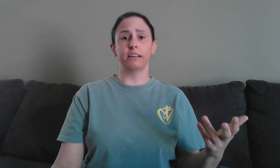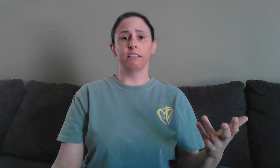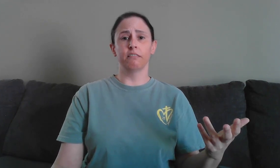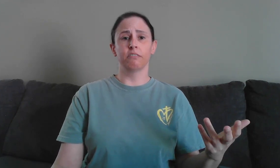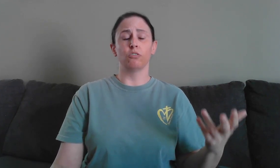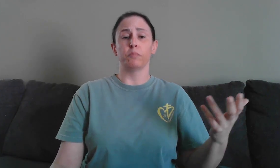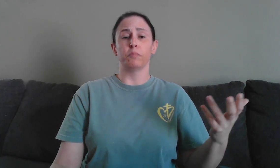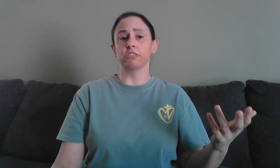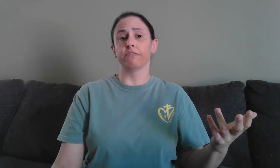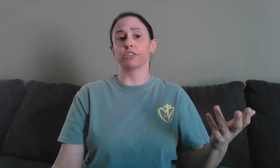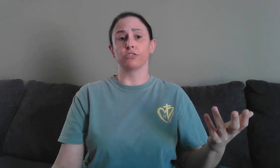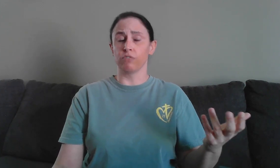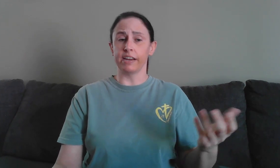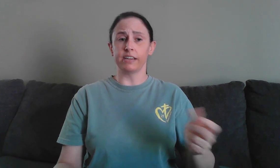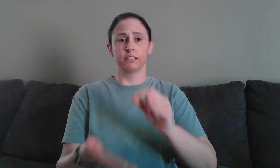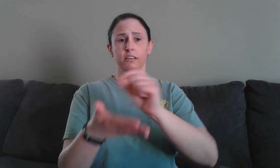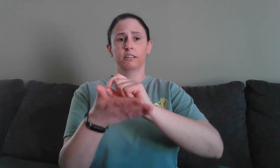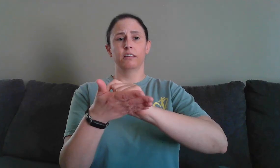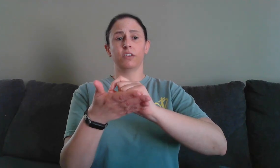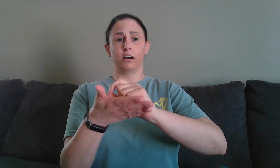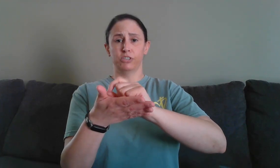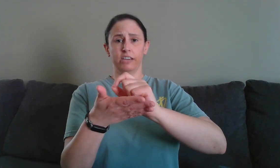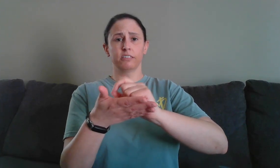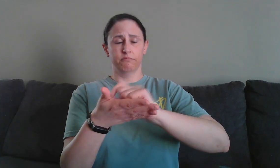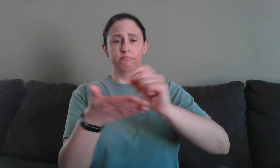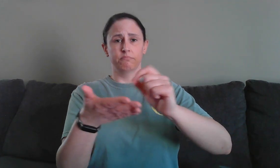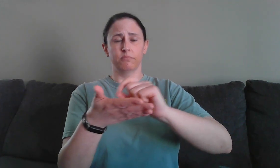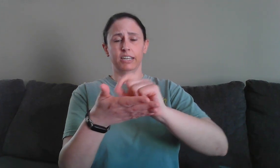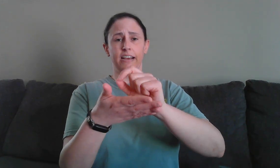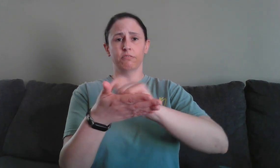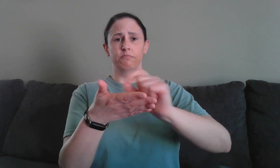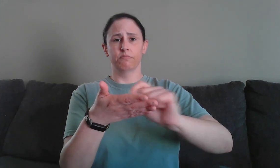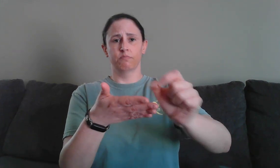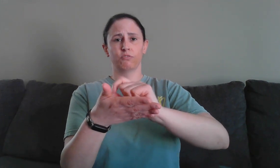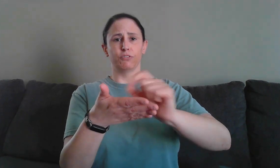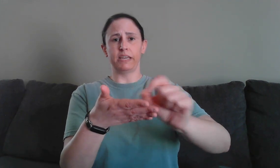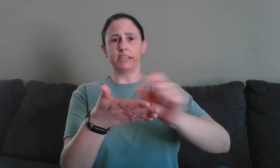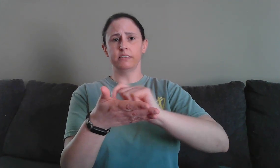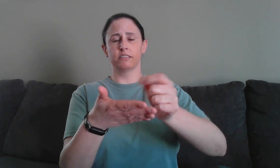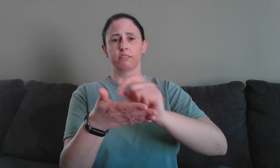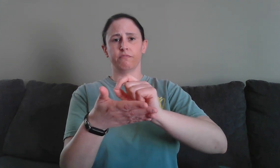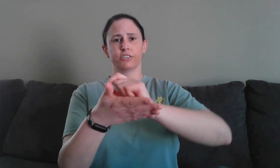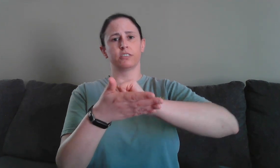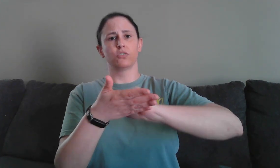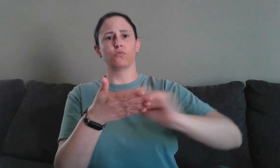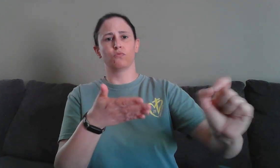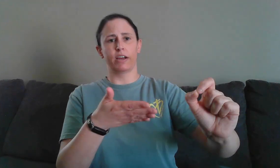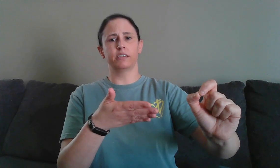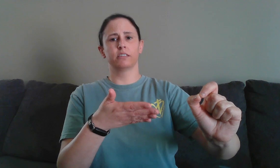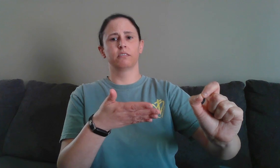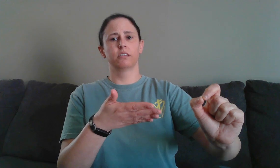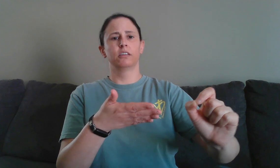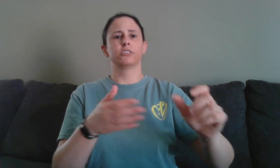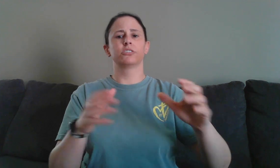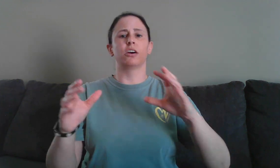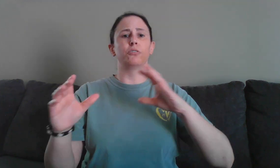Pen or pencil versus write. The object, the noun, repeats versus write. So you